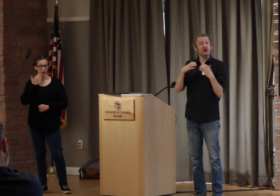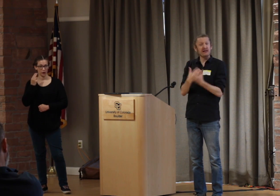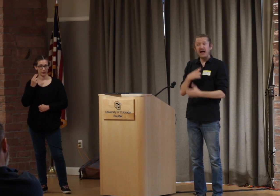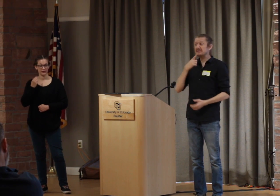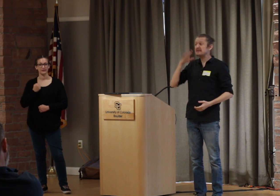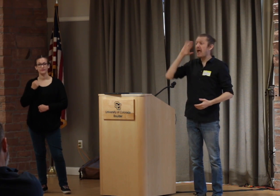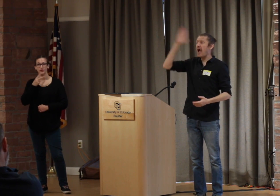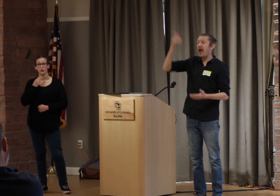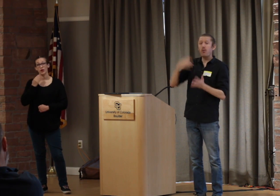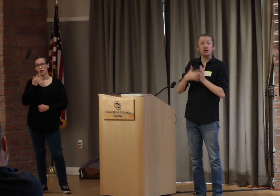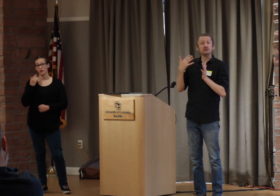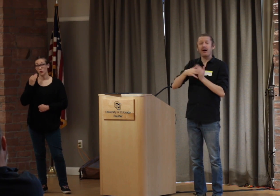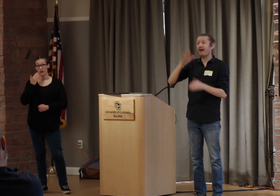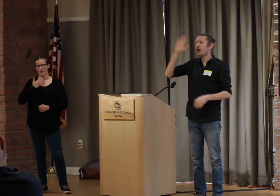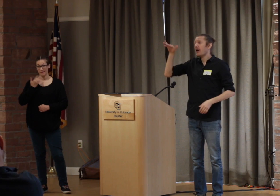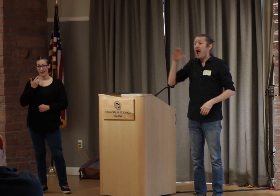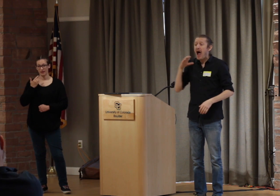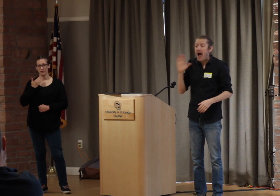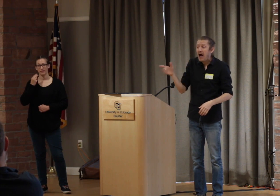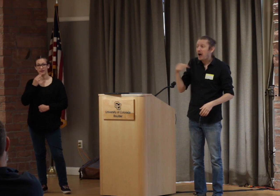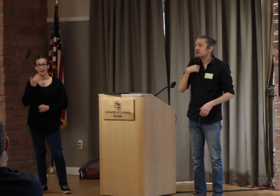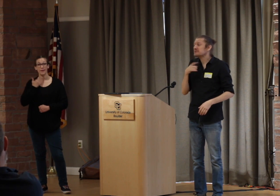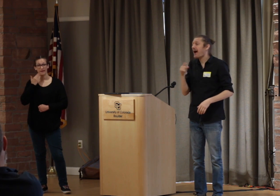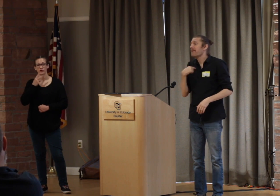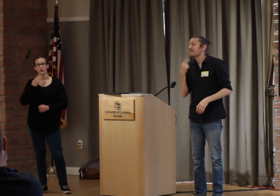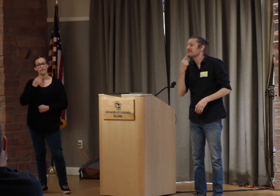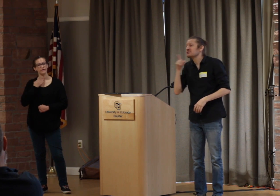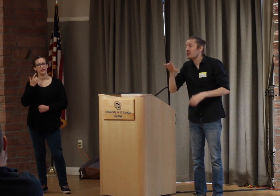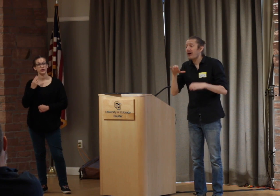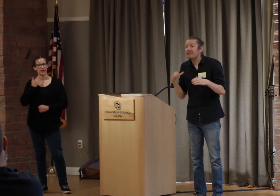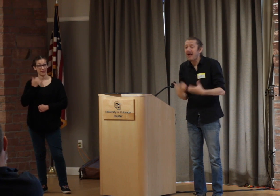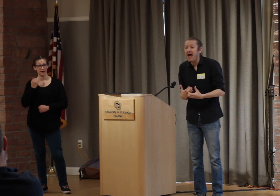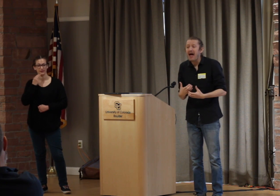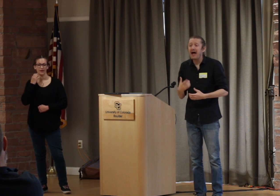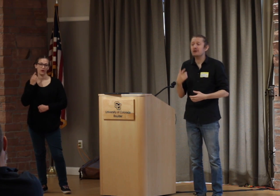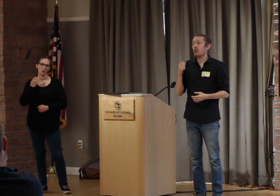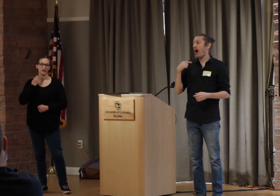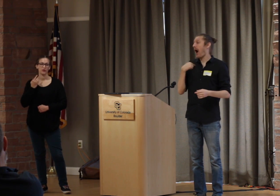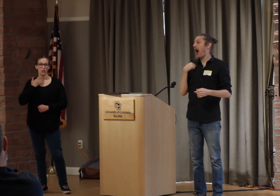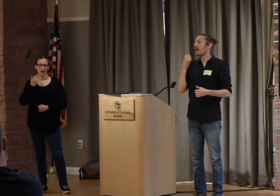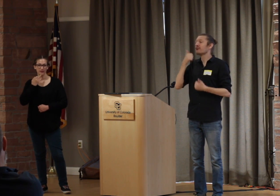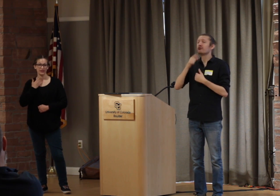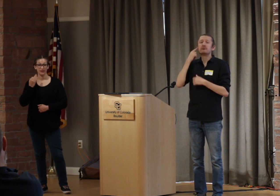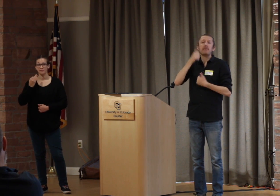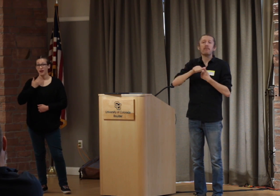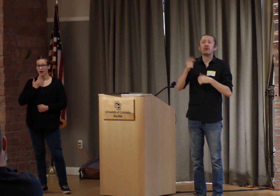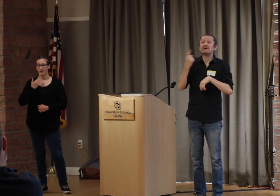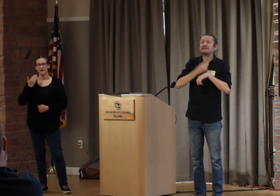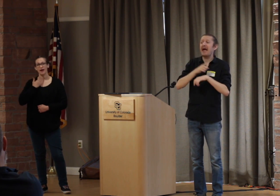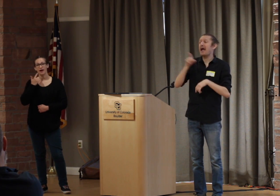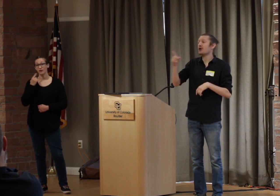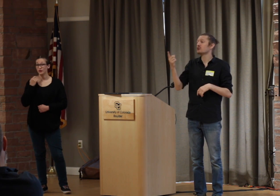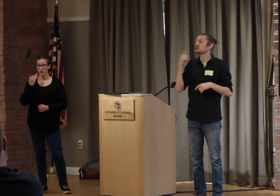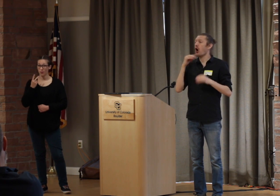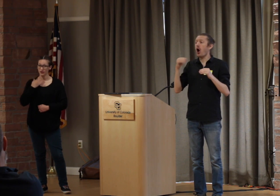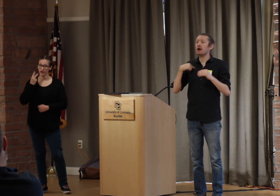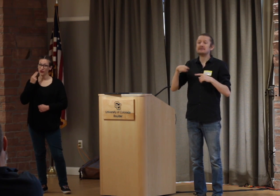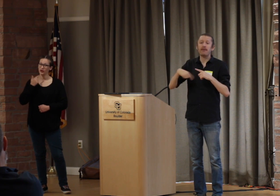We talked about showing up to office hours. You can also email them after you finish the class. Every once in a while, say,